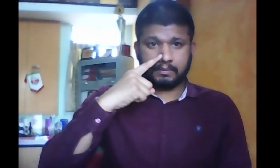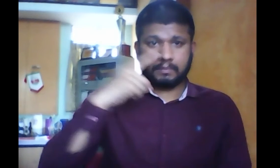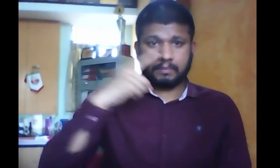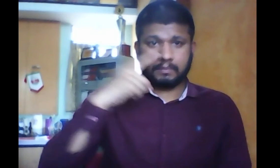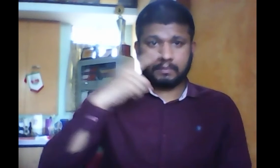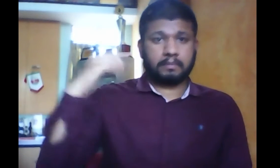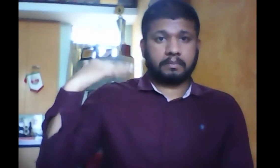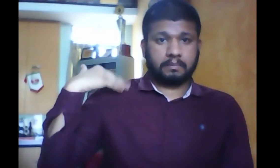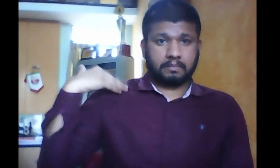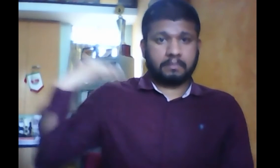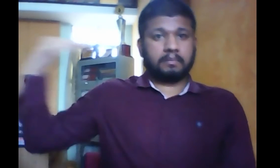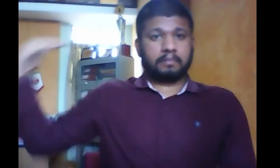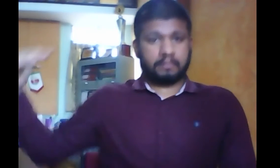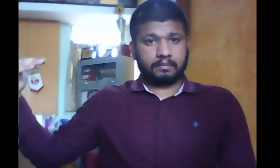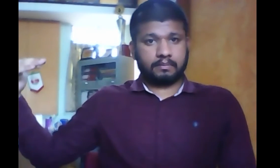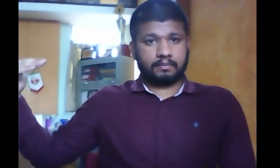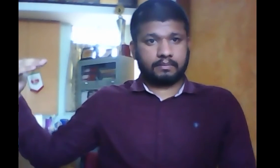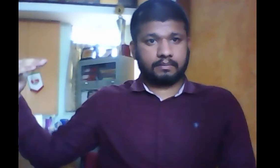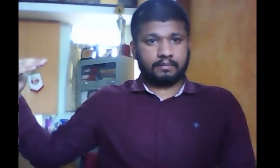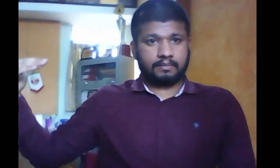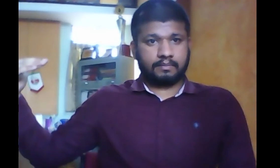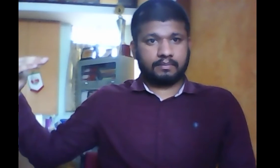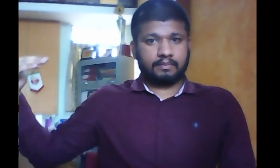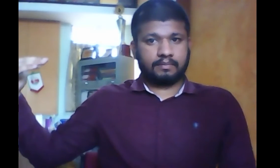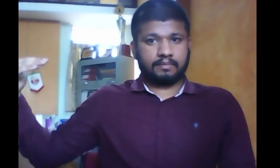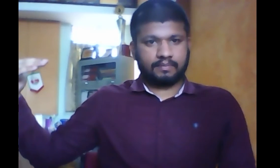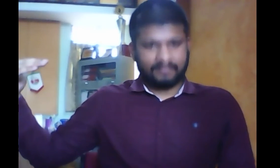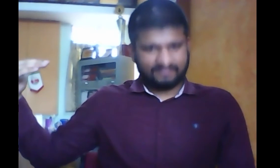No spin and sibling. This is stand for sibling. Sister.